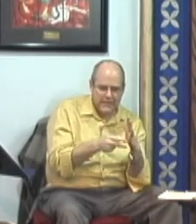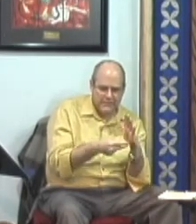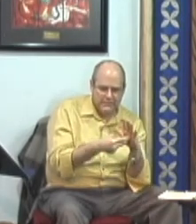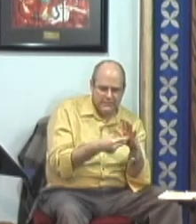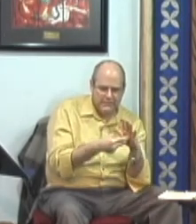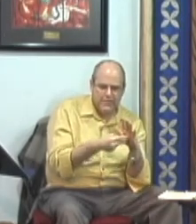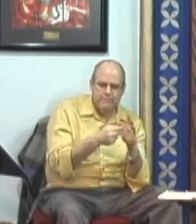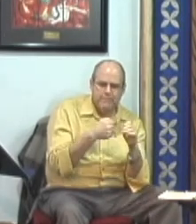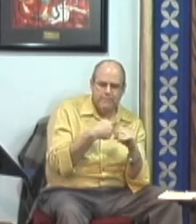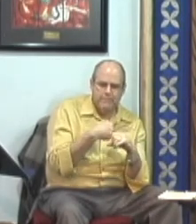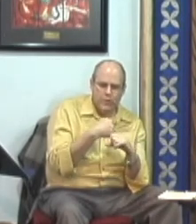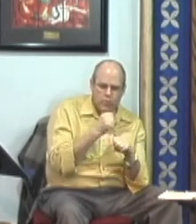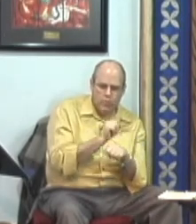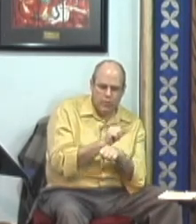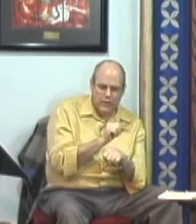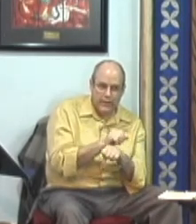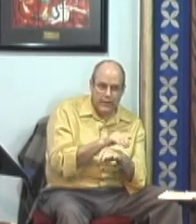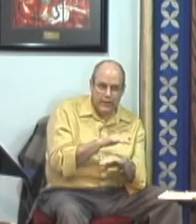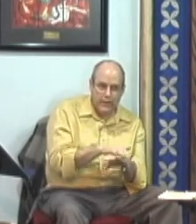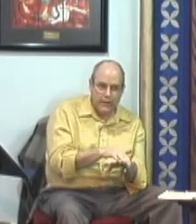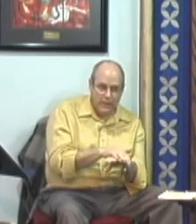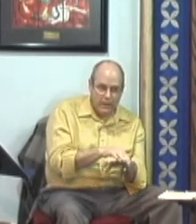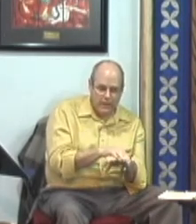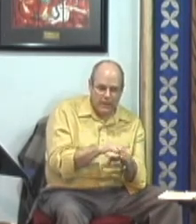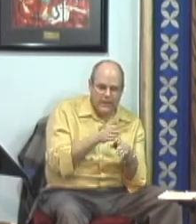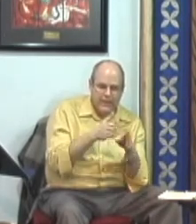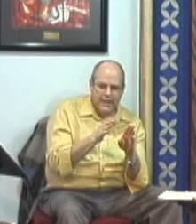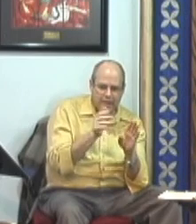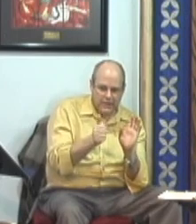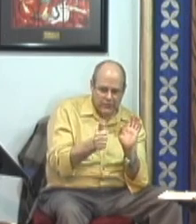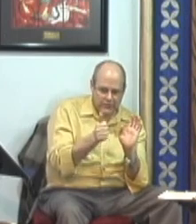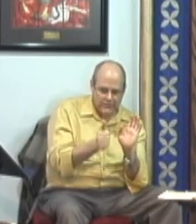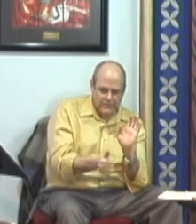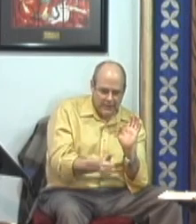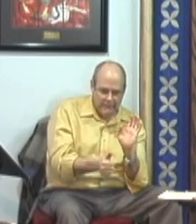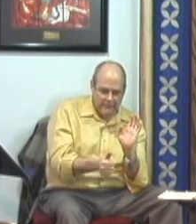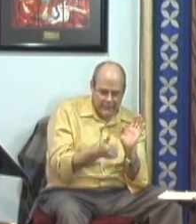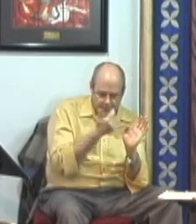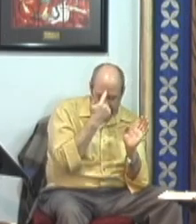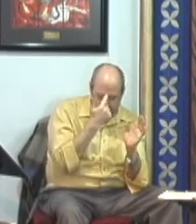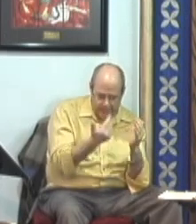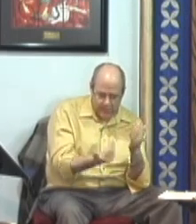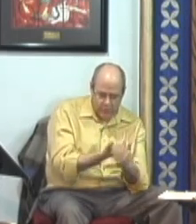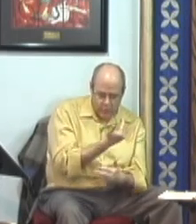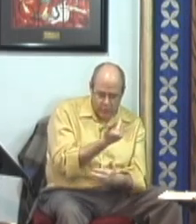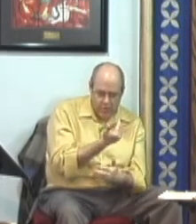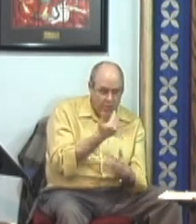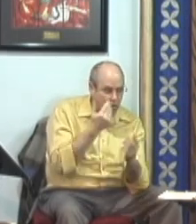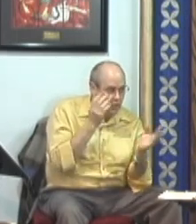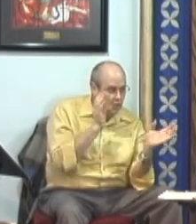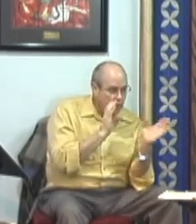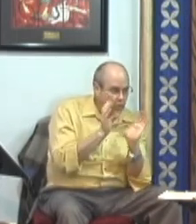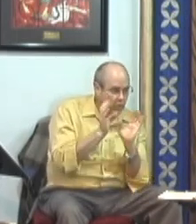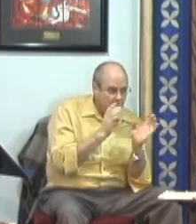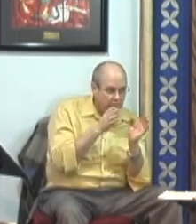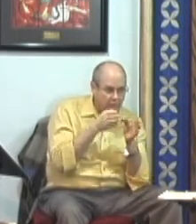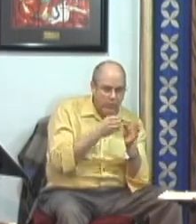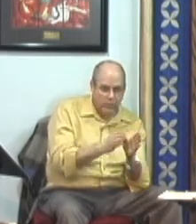means working on this, letting your mind be renewed, looking for ways in